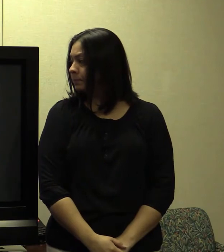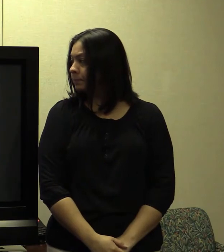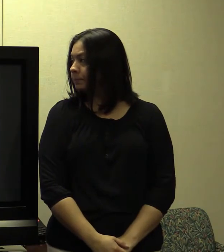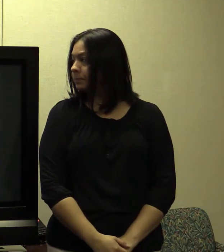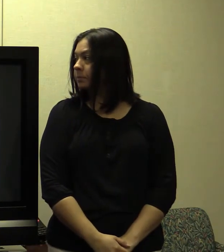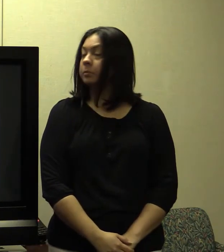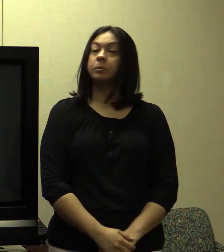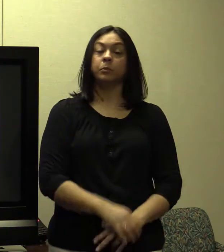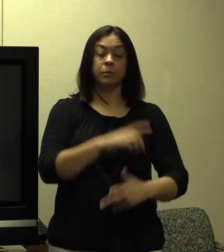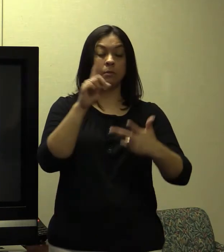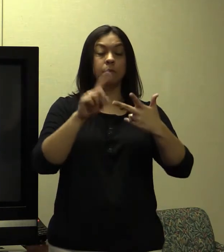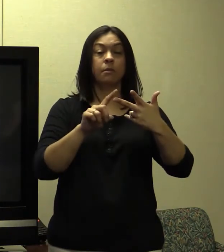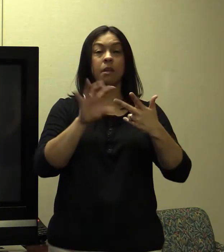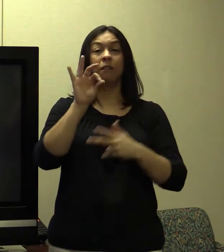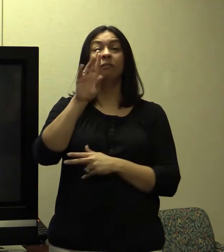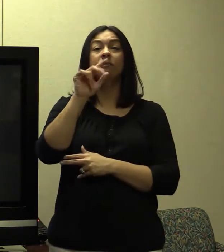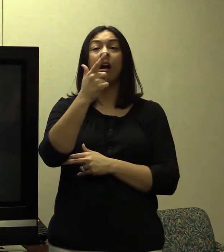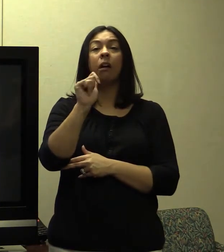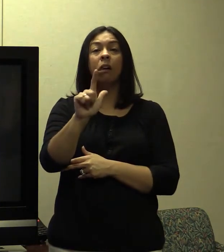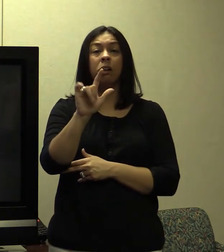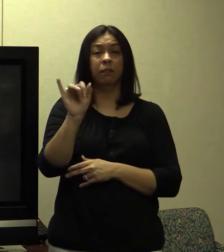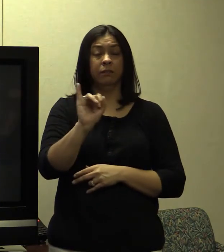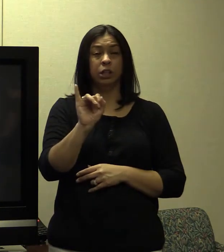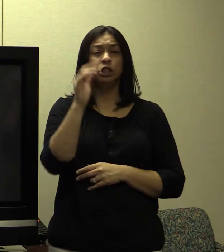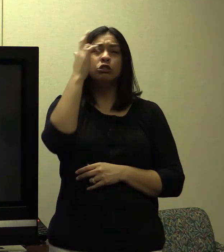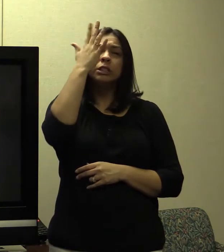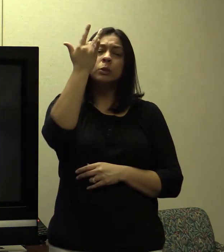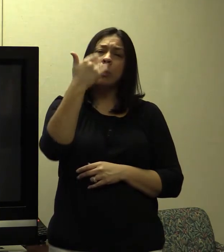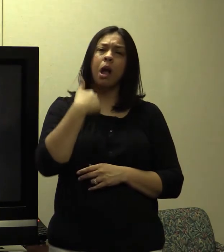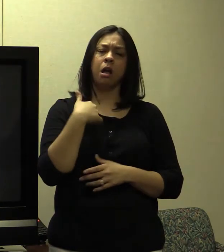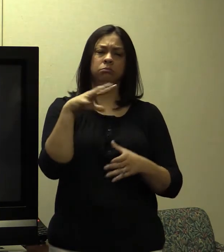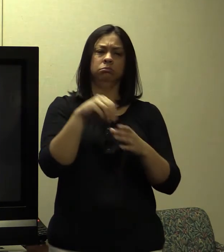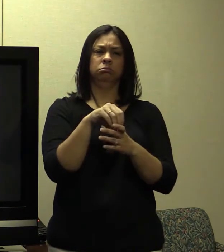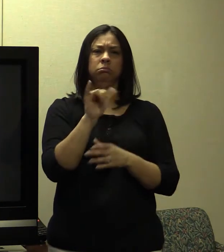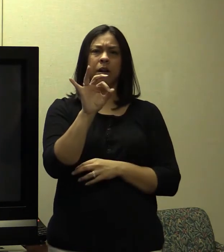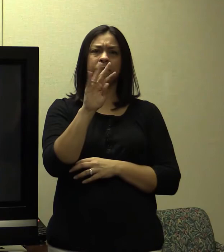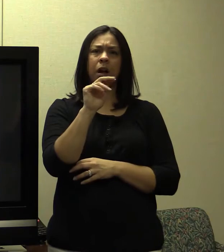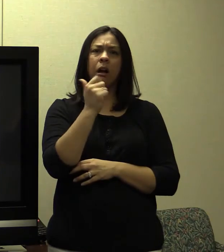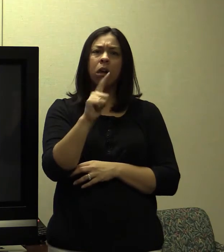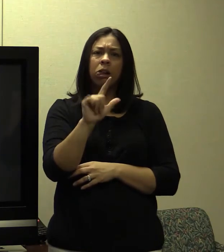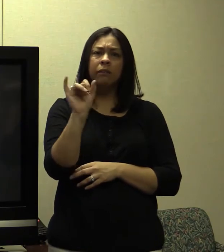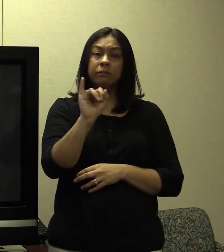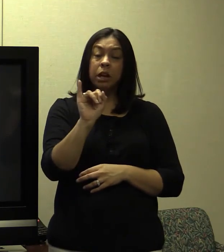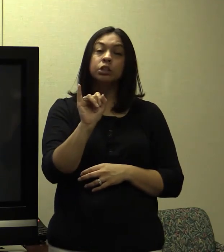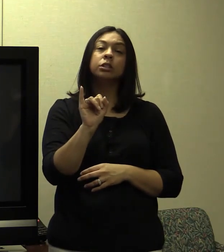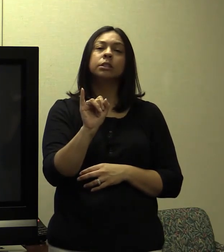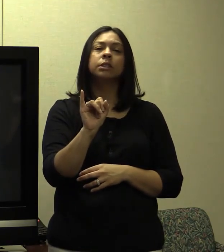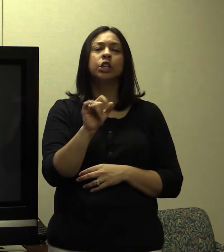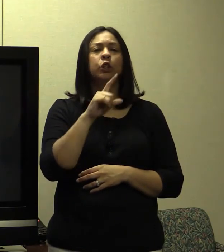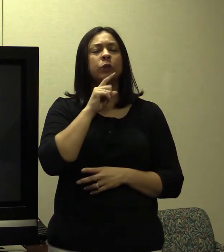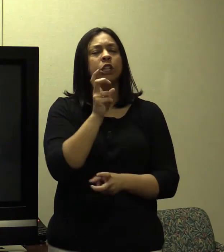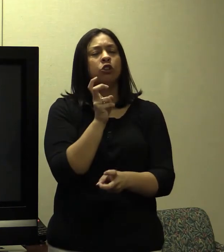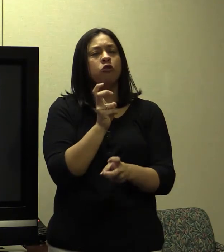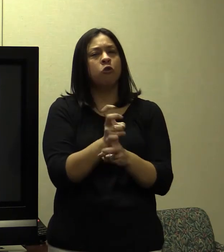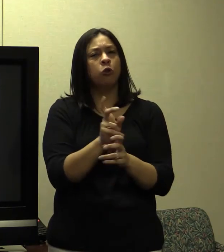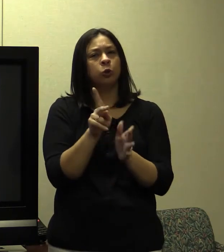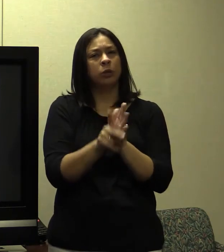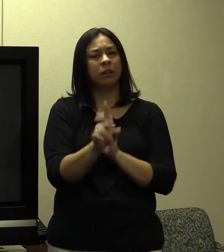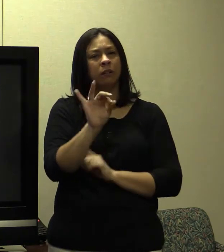Fungal infections. The reason I included this, they're very, very difficult to kill, and they do live